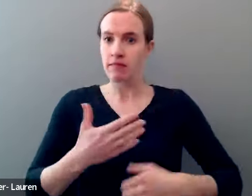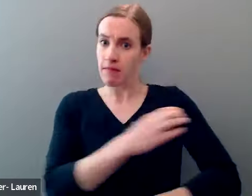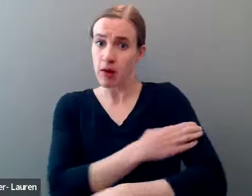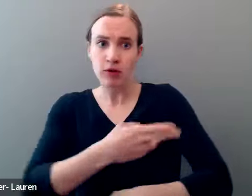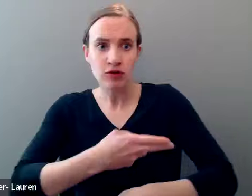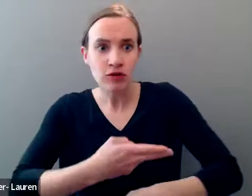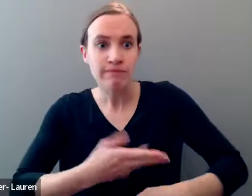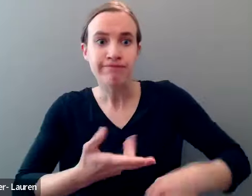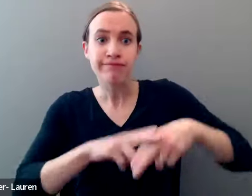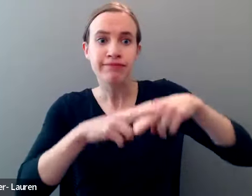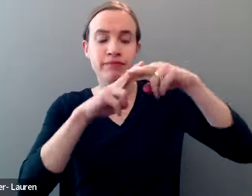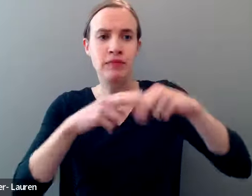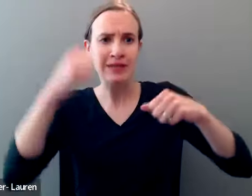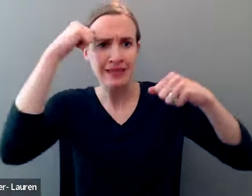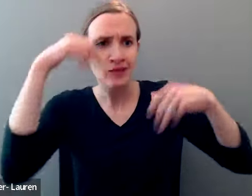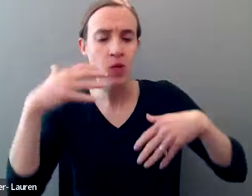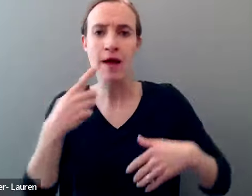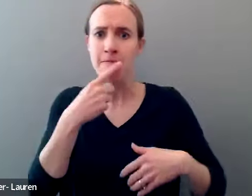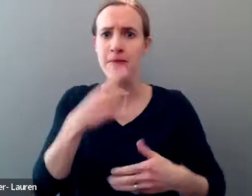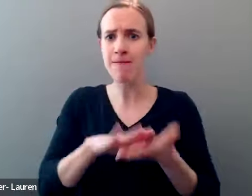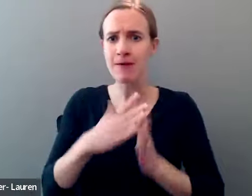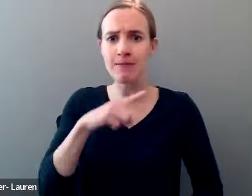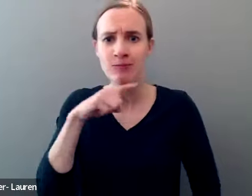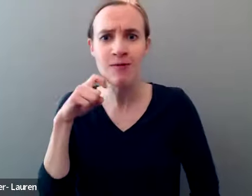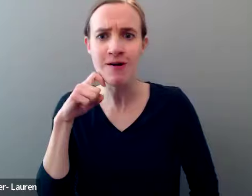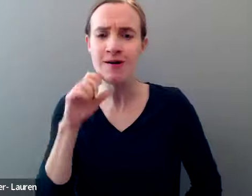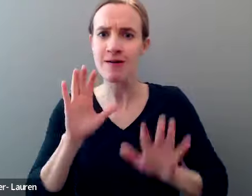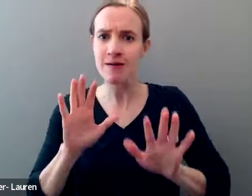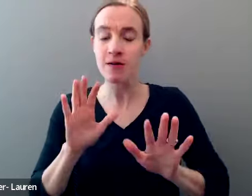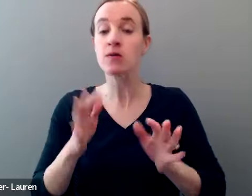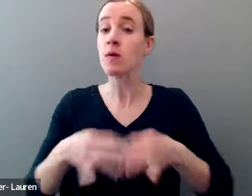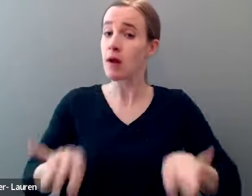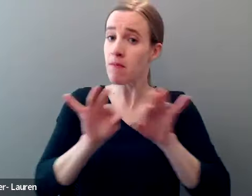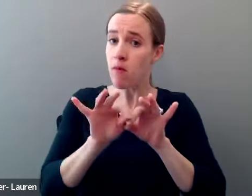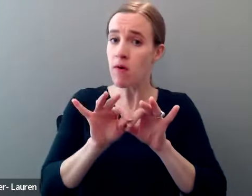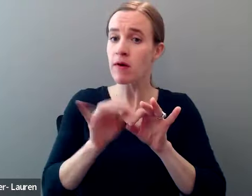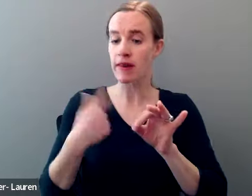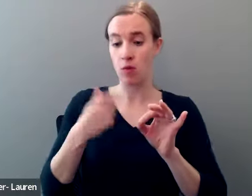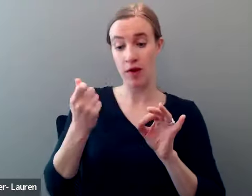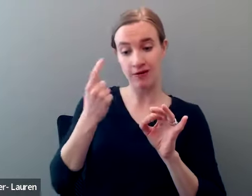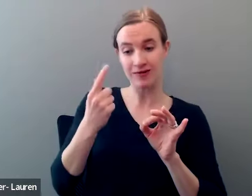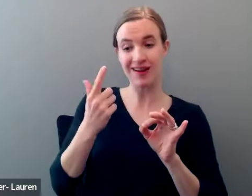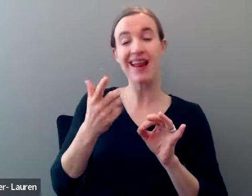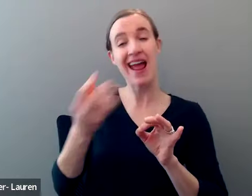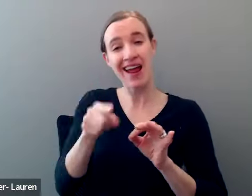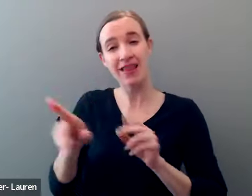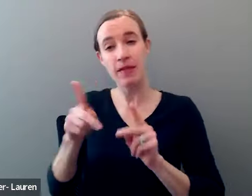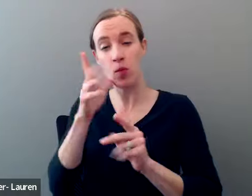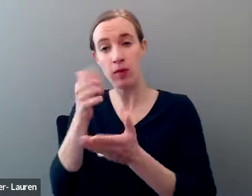helping ourselves first, and then also the people we work with, to understand that reaction and that these